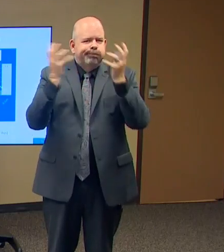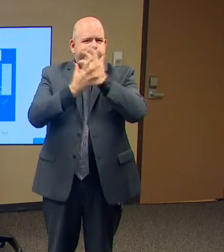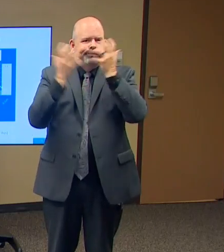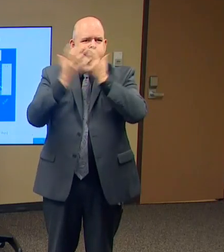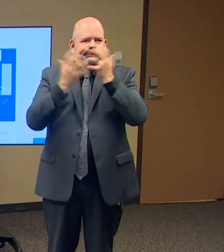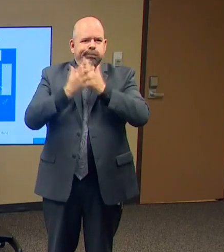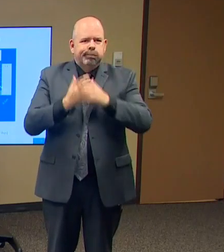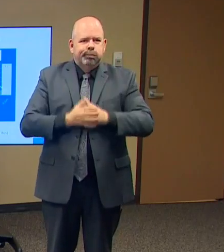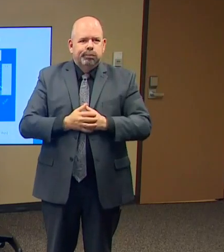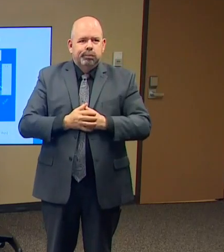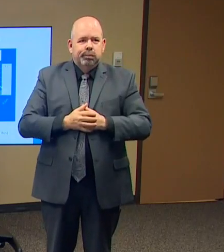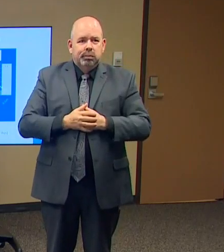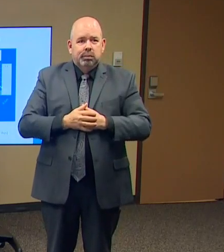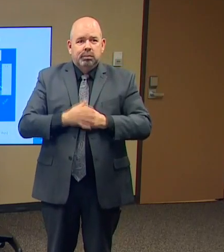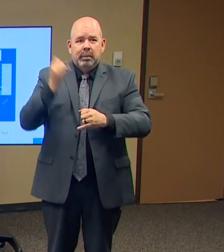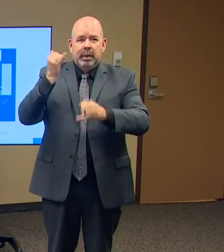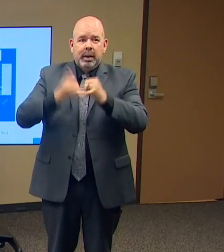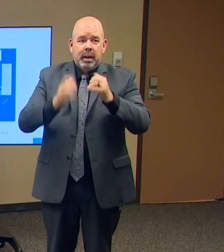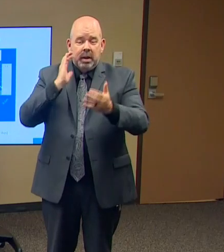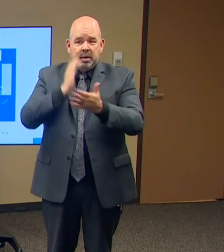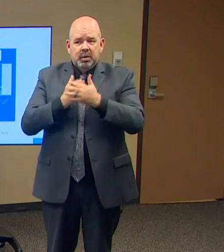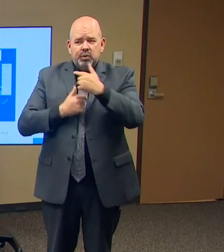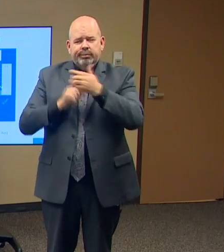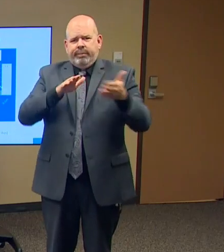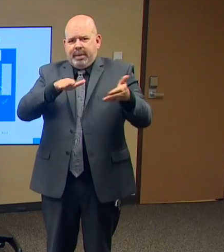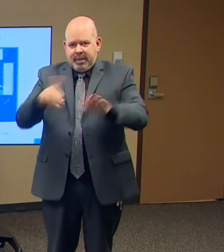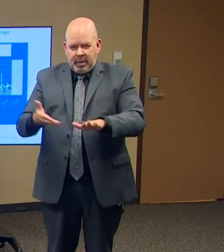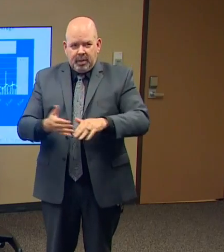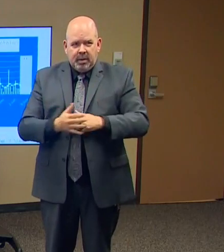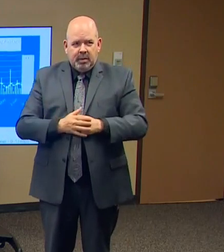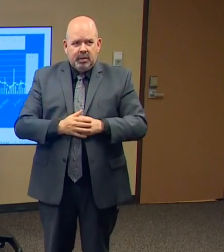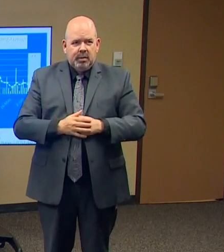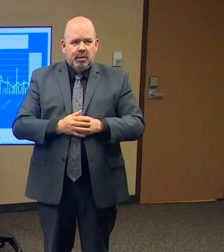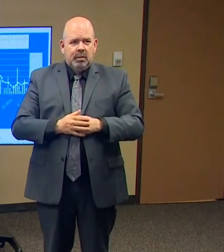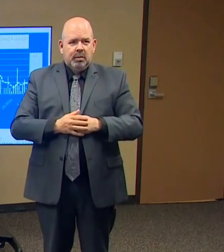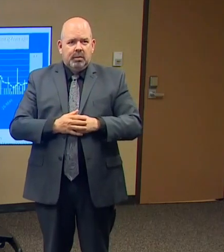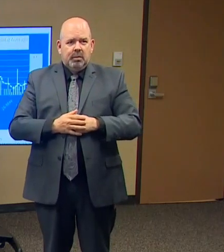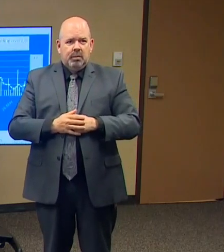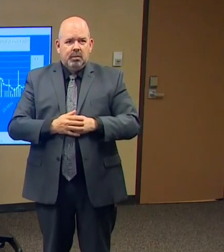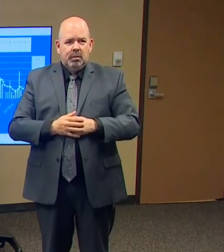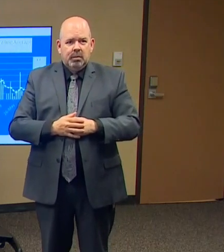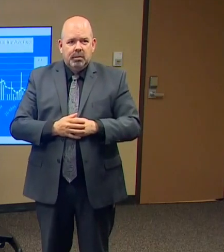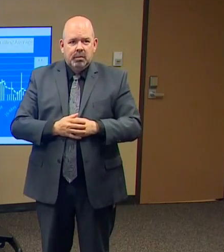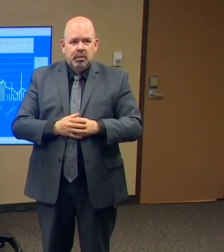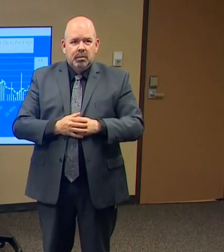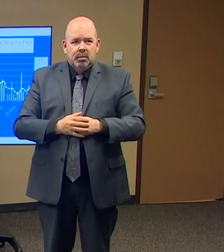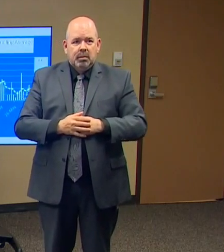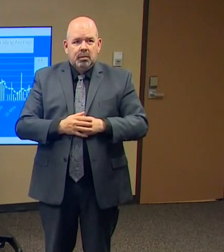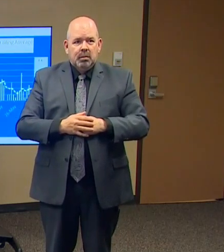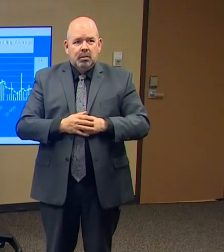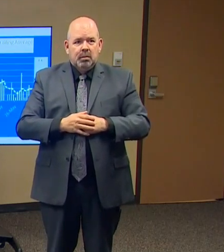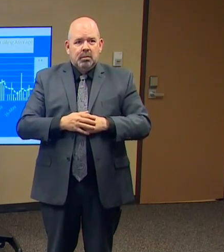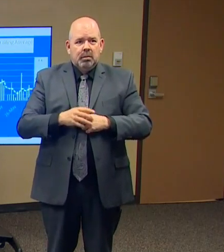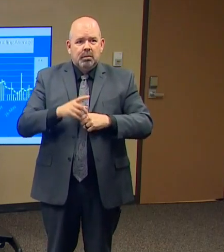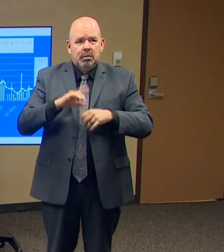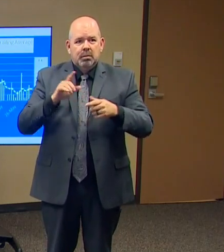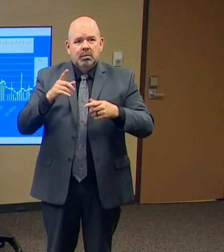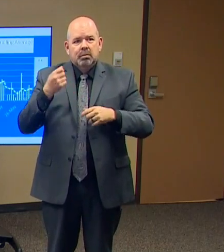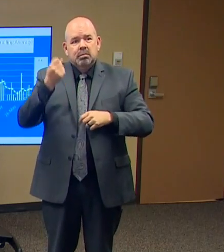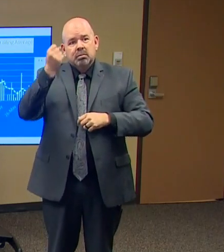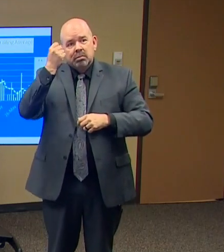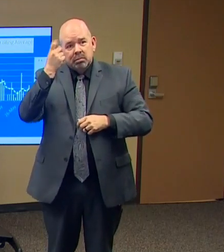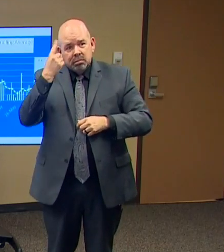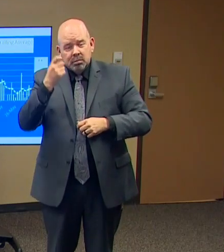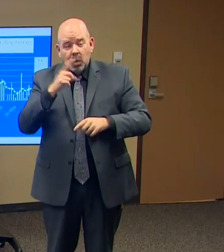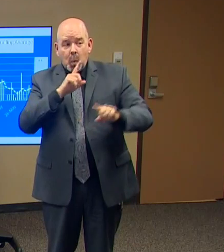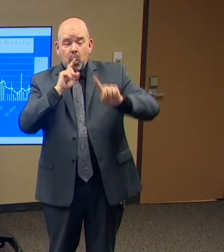next to last is the deaths. This is by deaths by actual date of death. So it's a little different from, when we